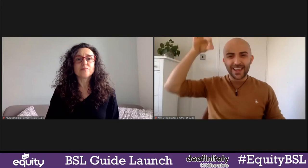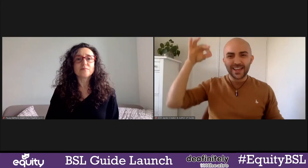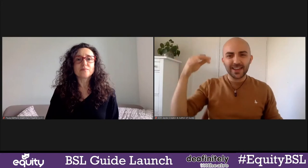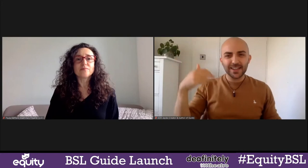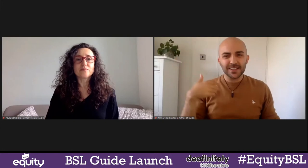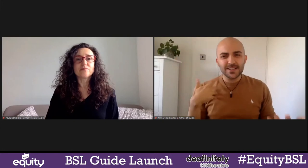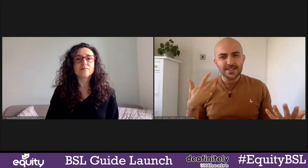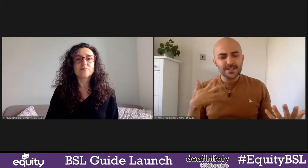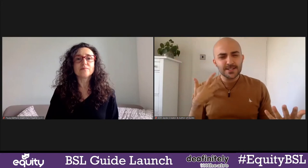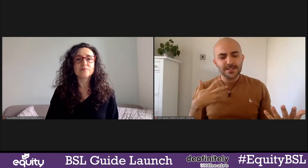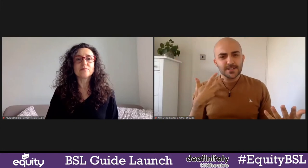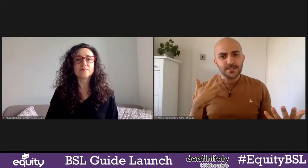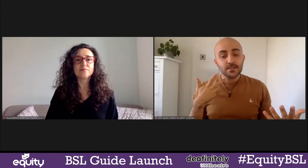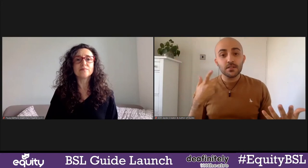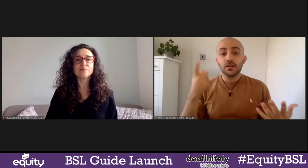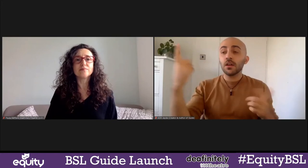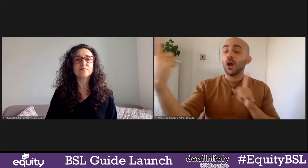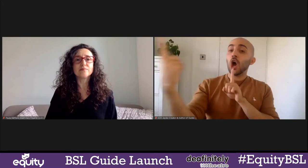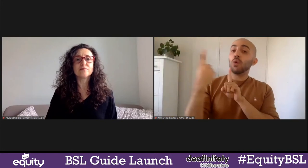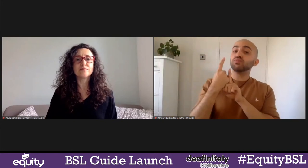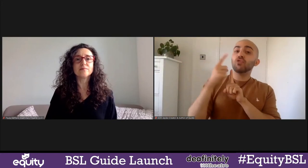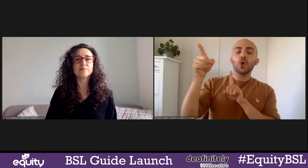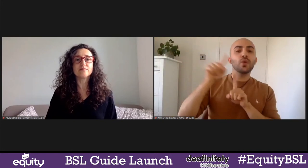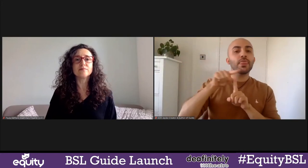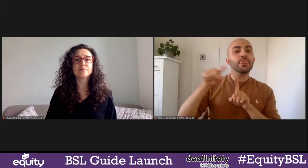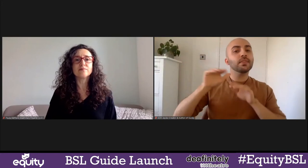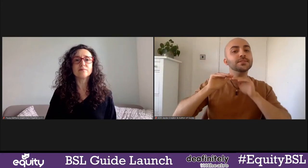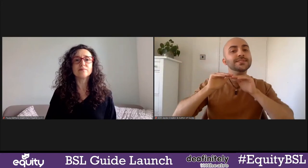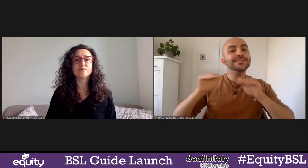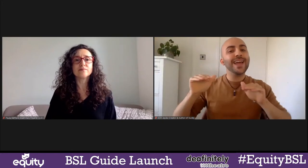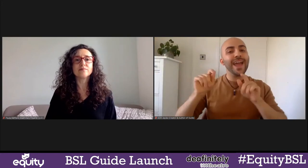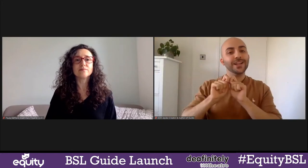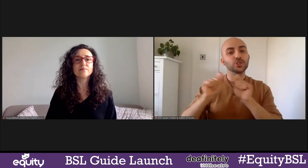television, sign language was being used in a tokenistic way.